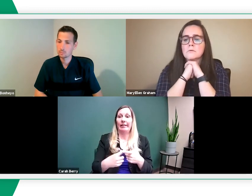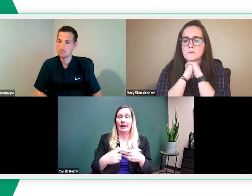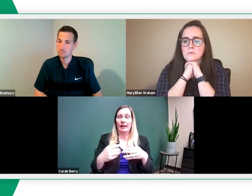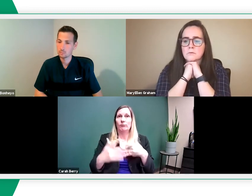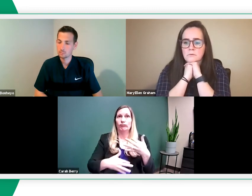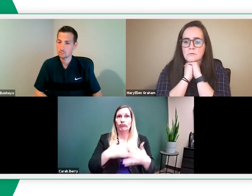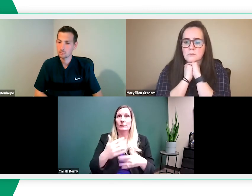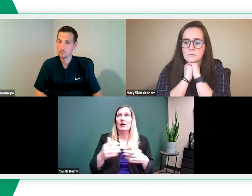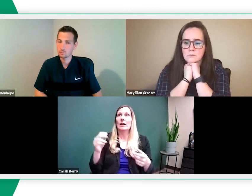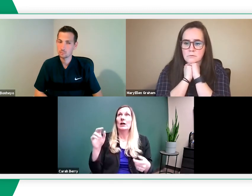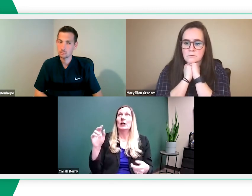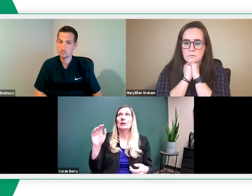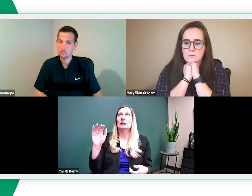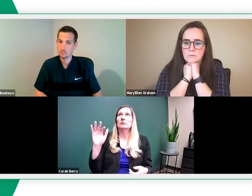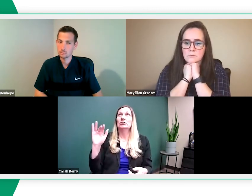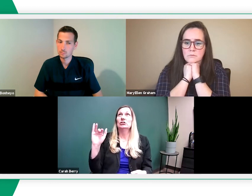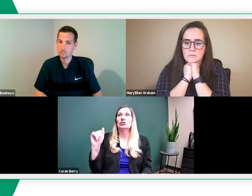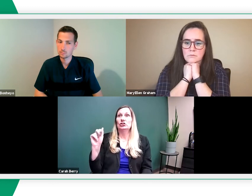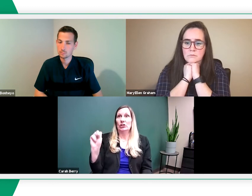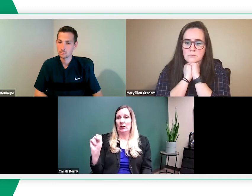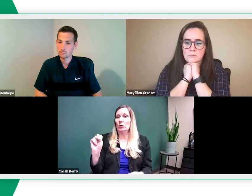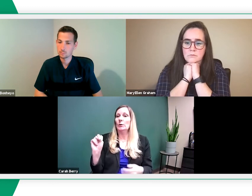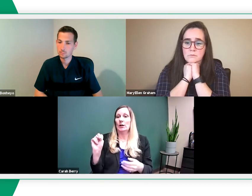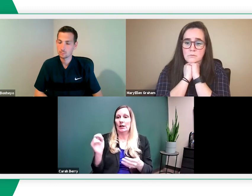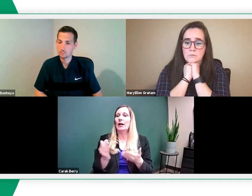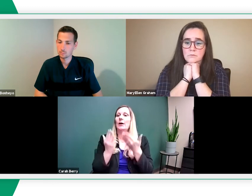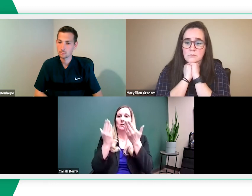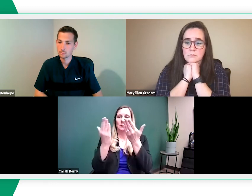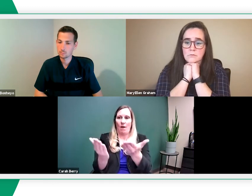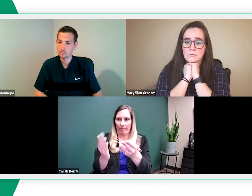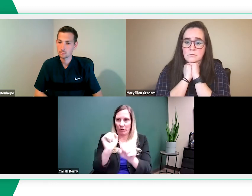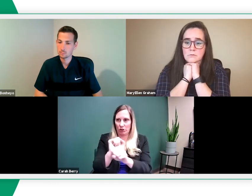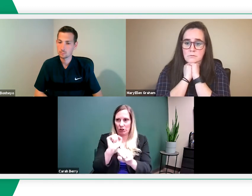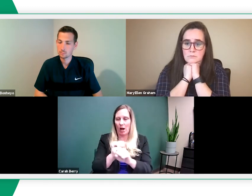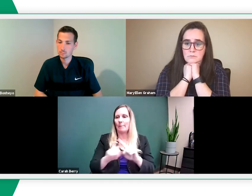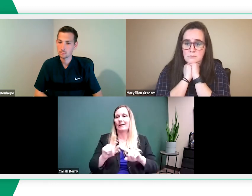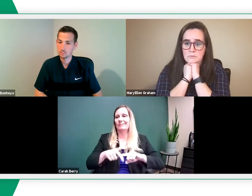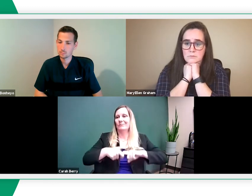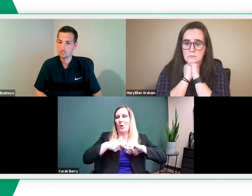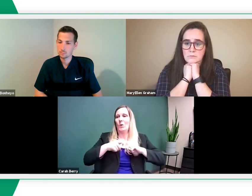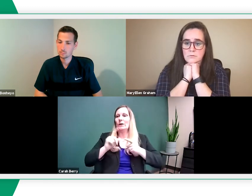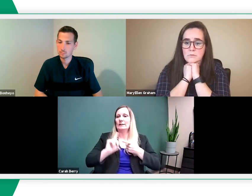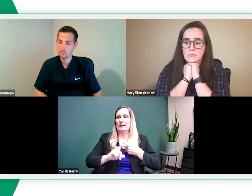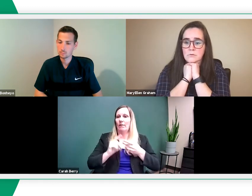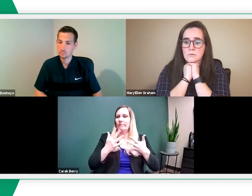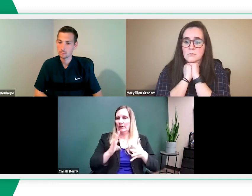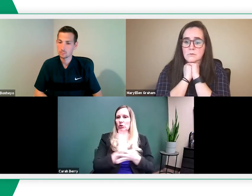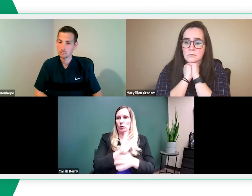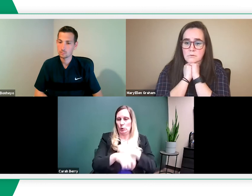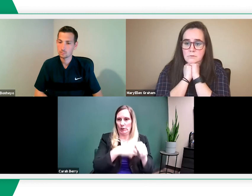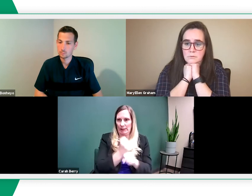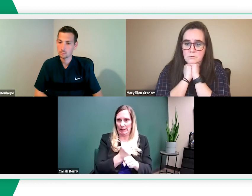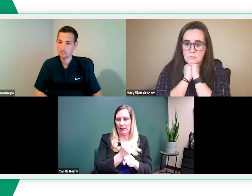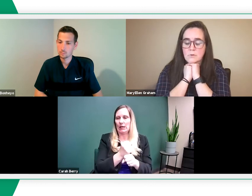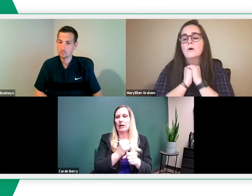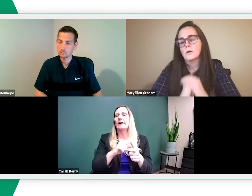2016. And then things progressed. And then in January, I was offered a job. So I put